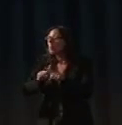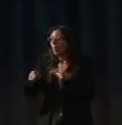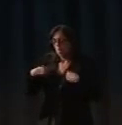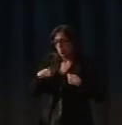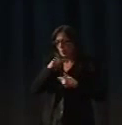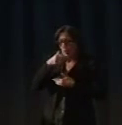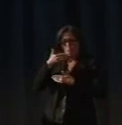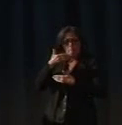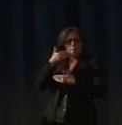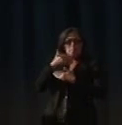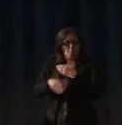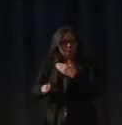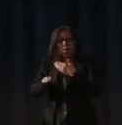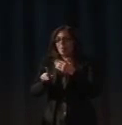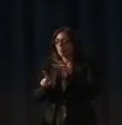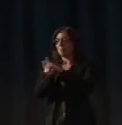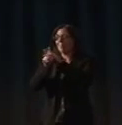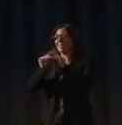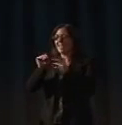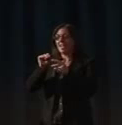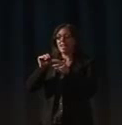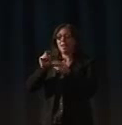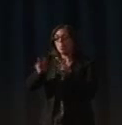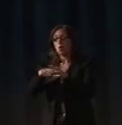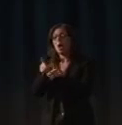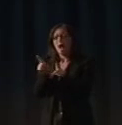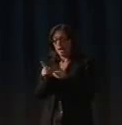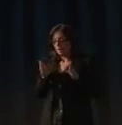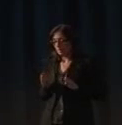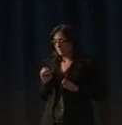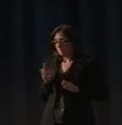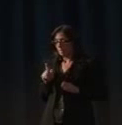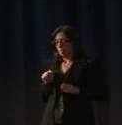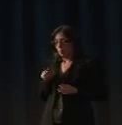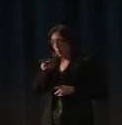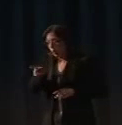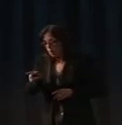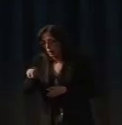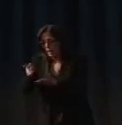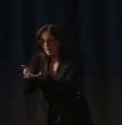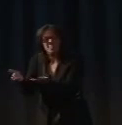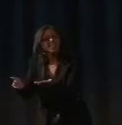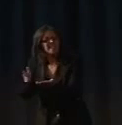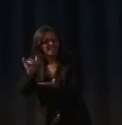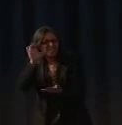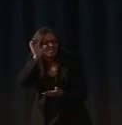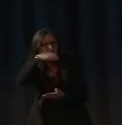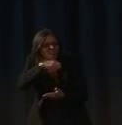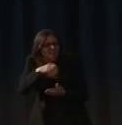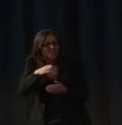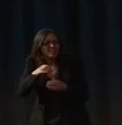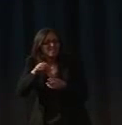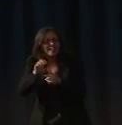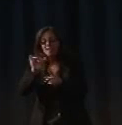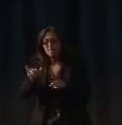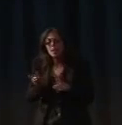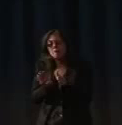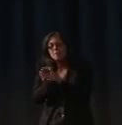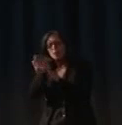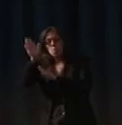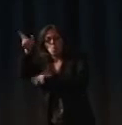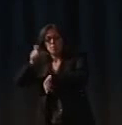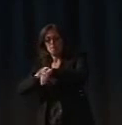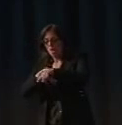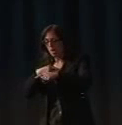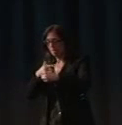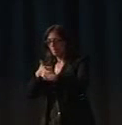there. No one is born a subject watching an object. It's a very bizarre situation, as William James as shown in many psychologists, Gibson and others, and